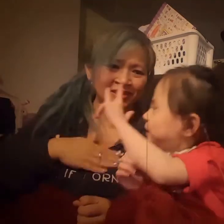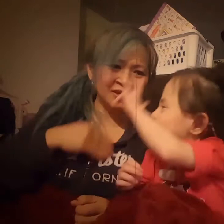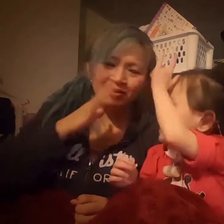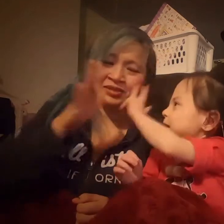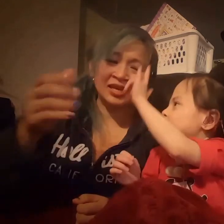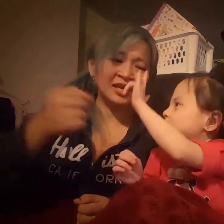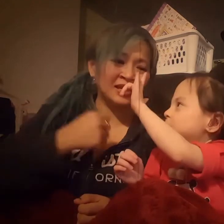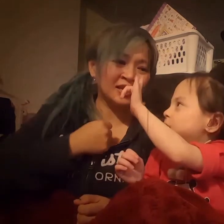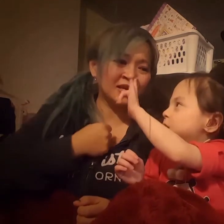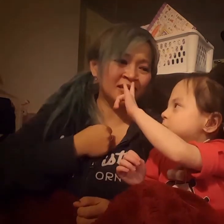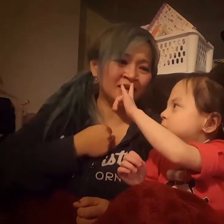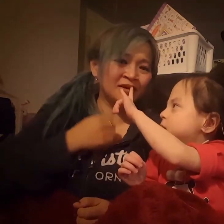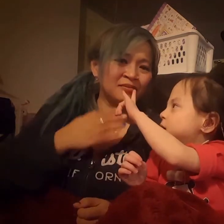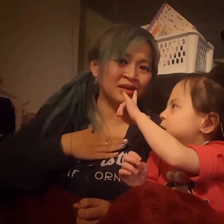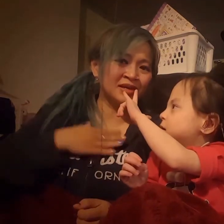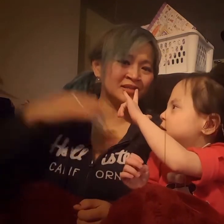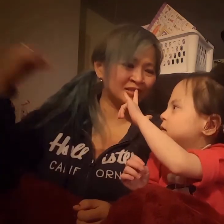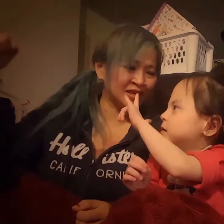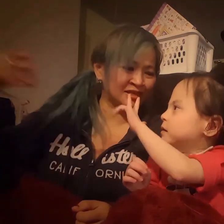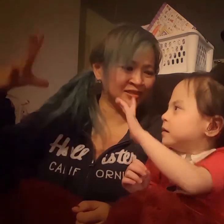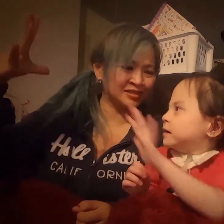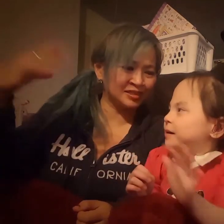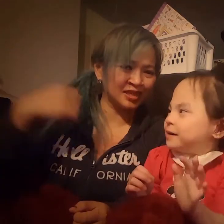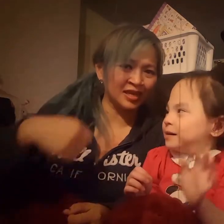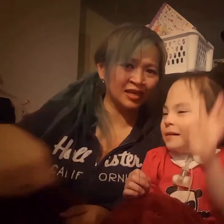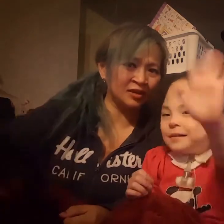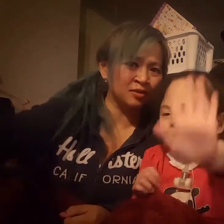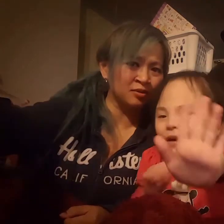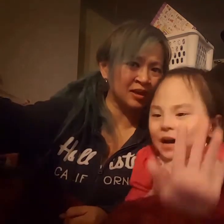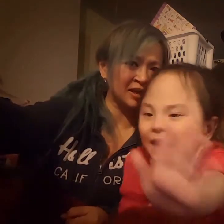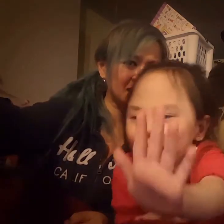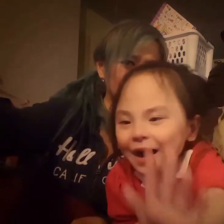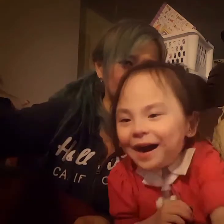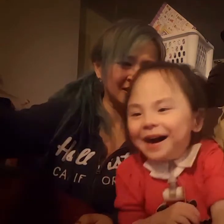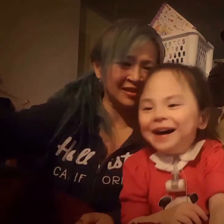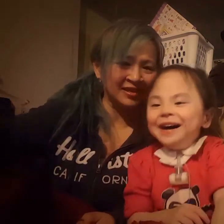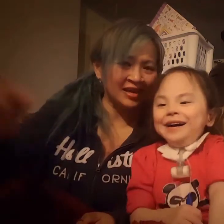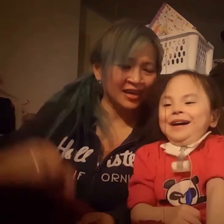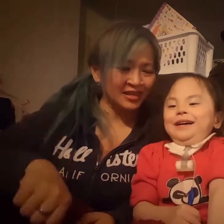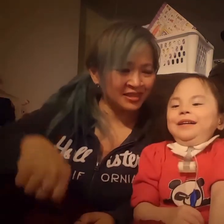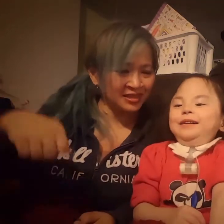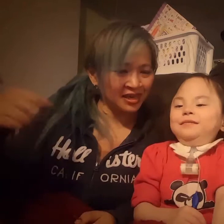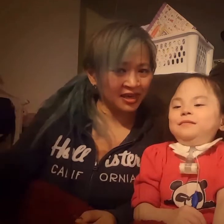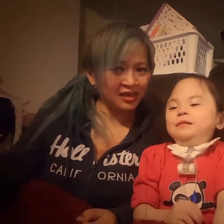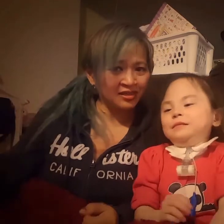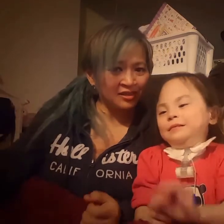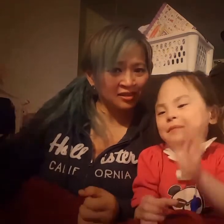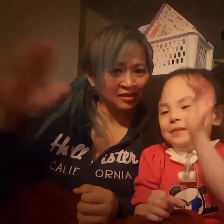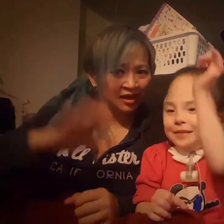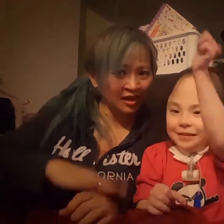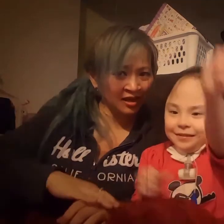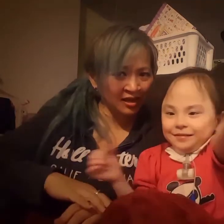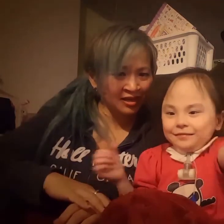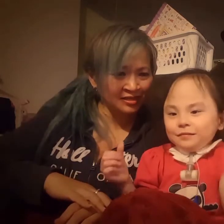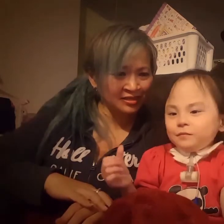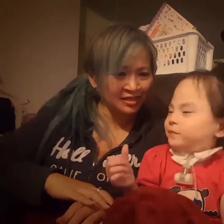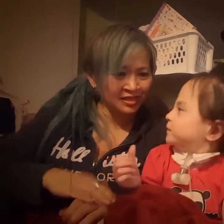Please don't take my sunshine away. The other night,